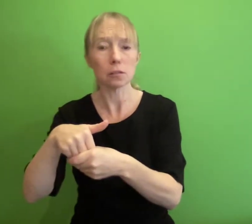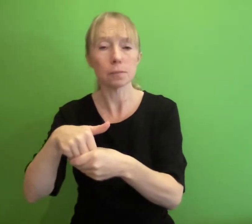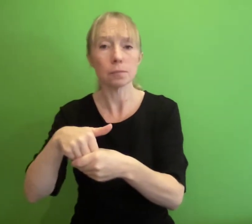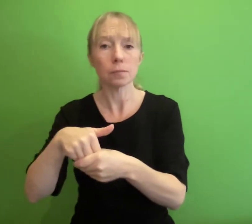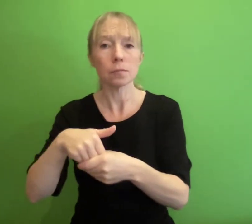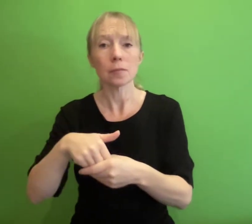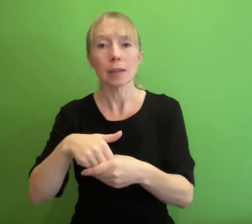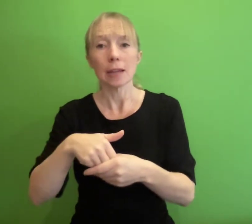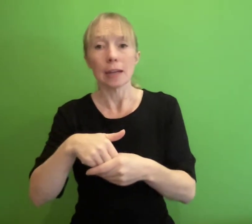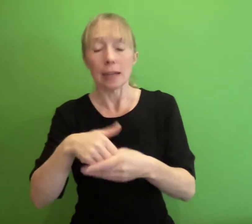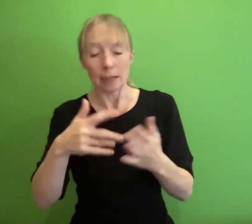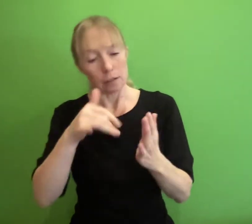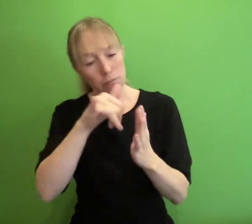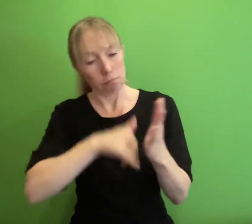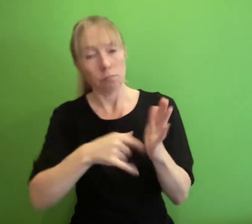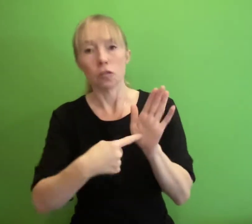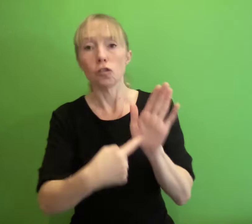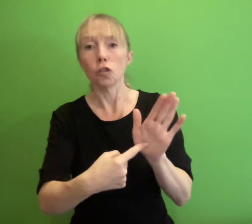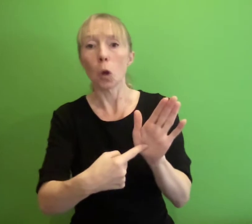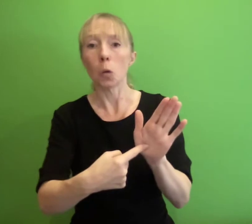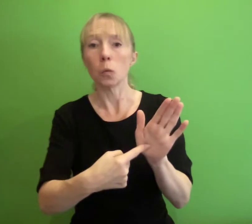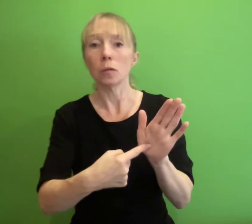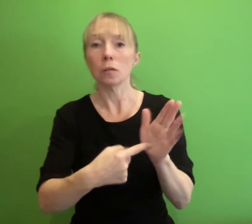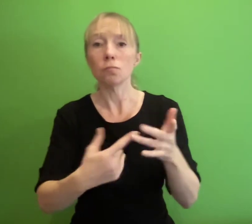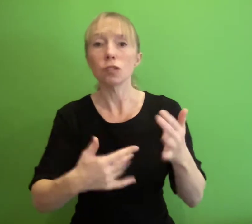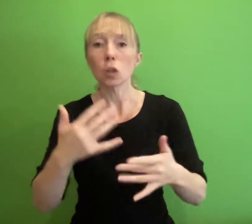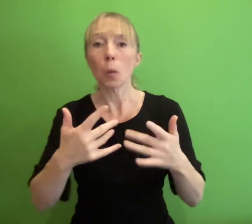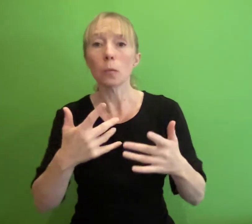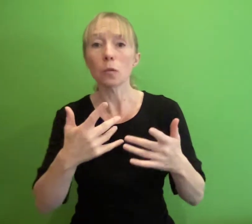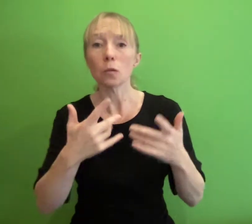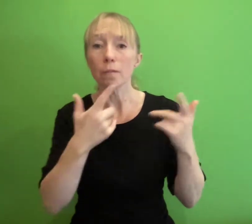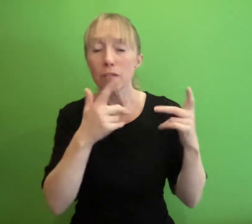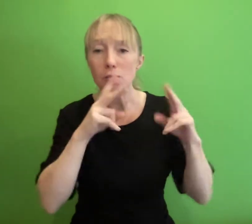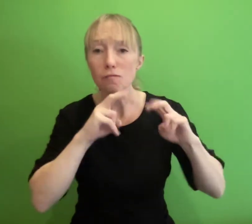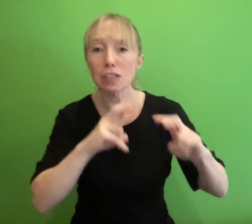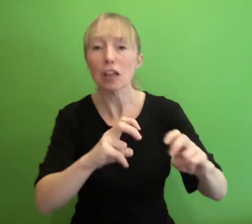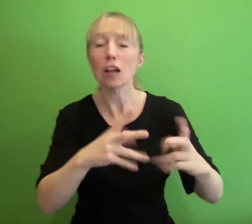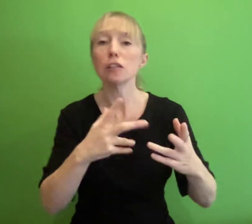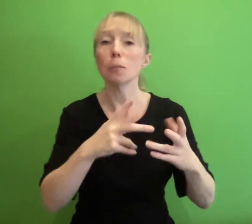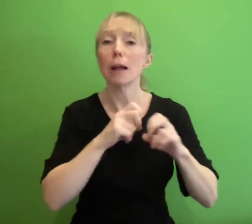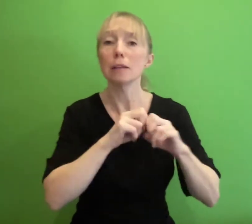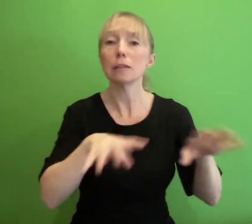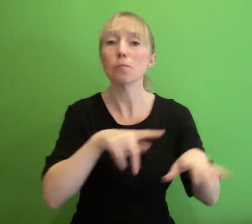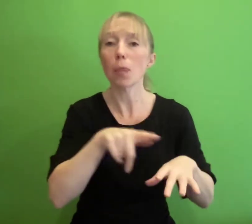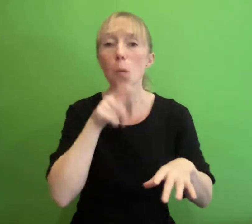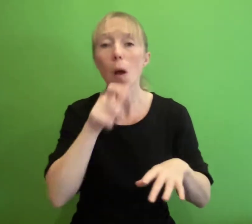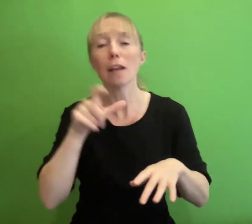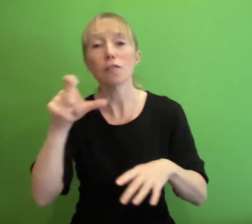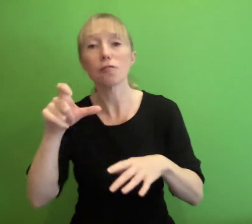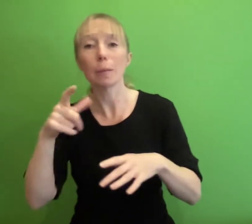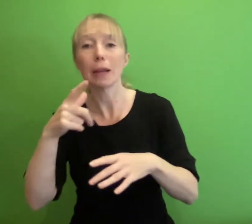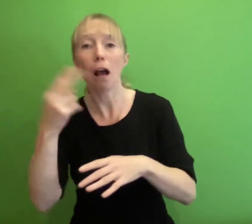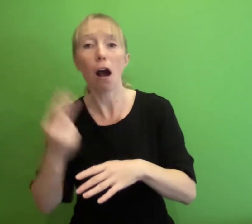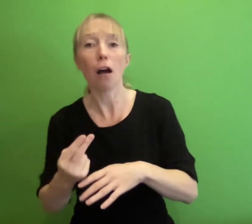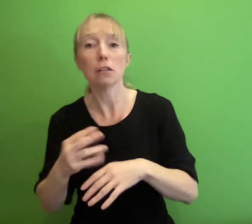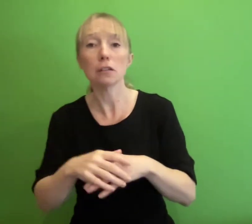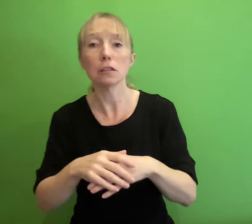findings of the research carried out by Spread the Word and CRIPtic Arts between June and October 2021.